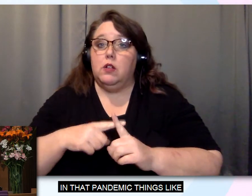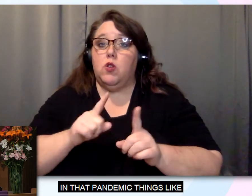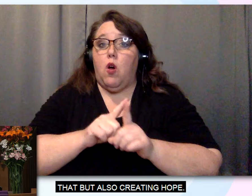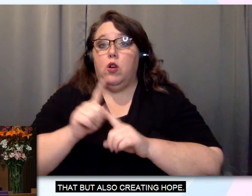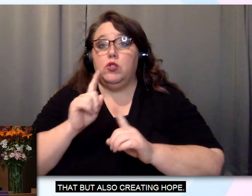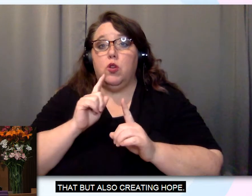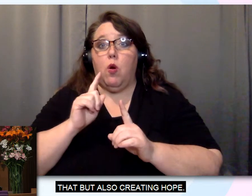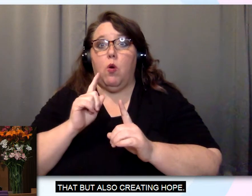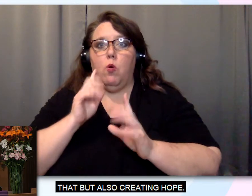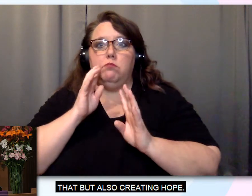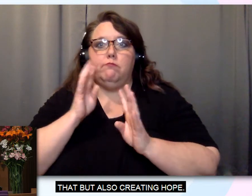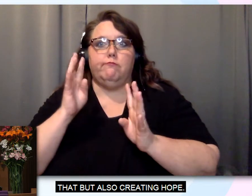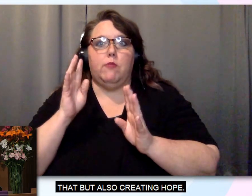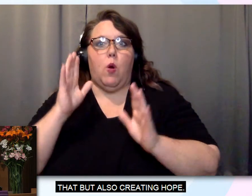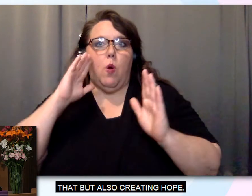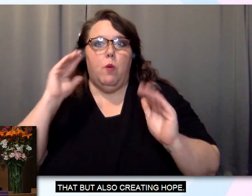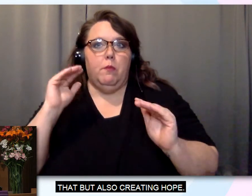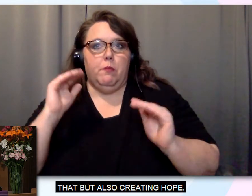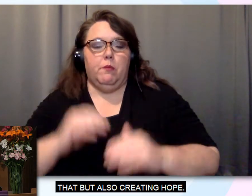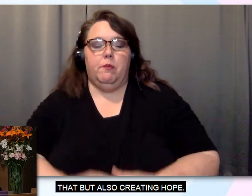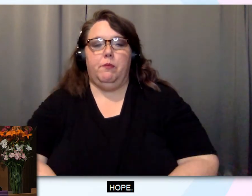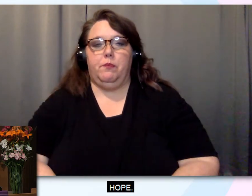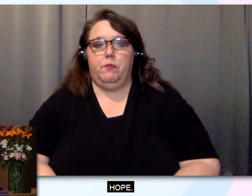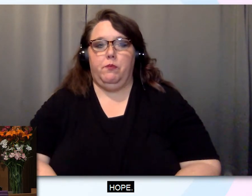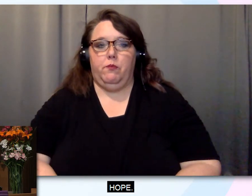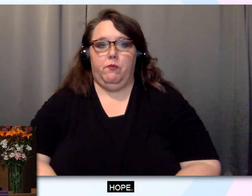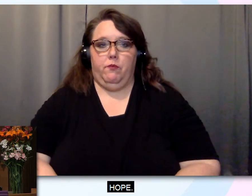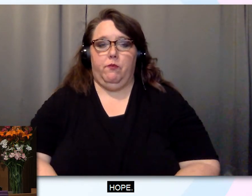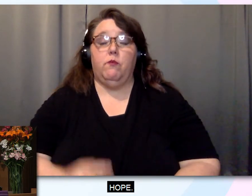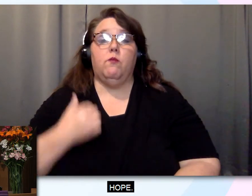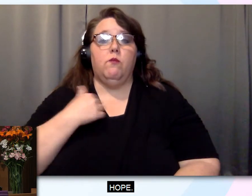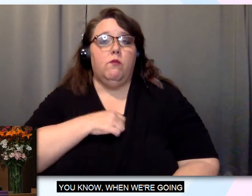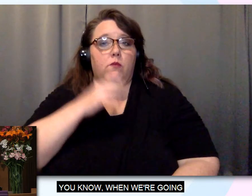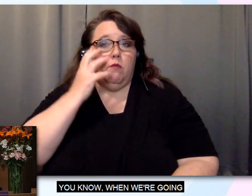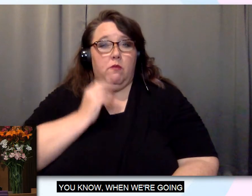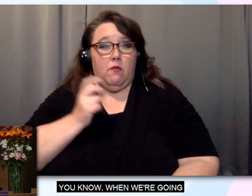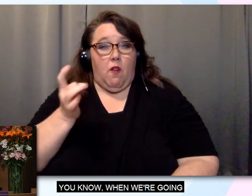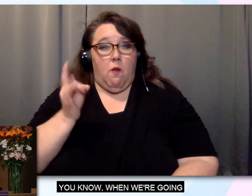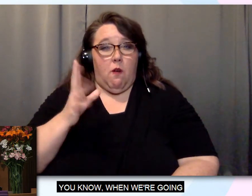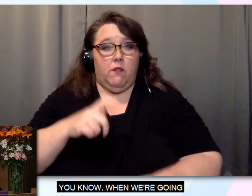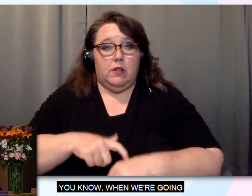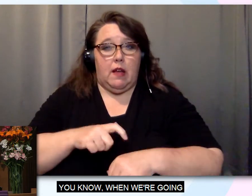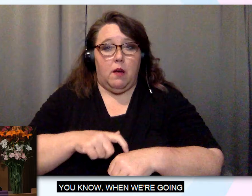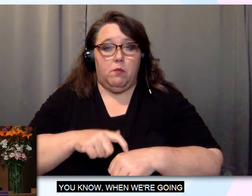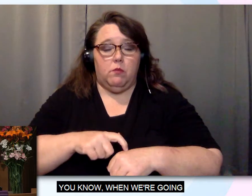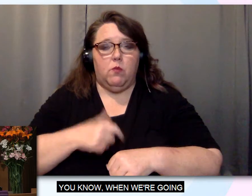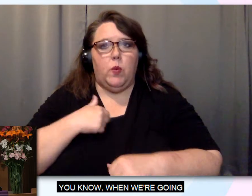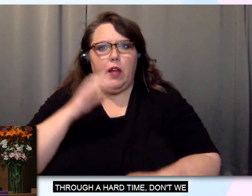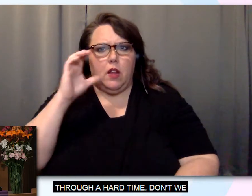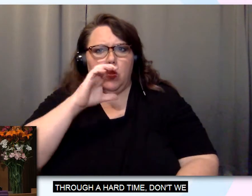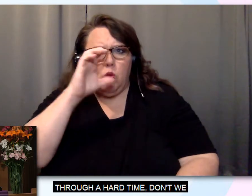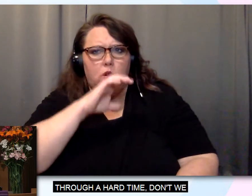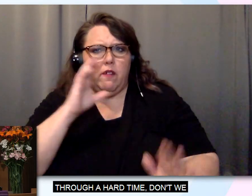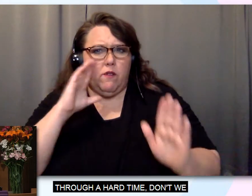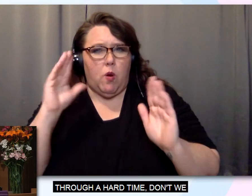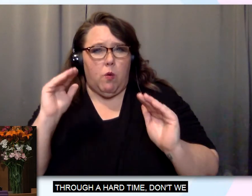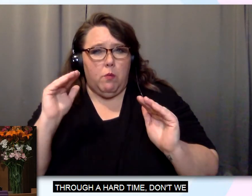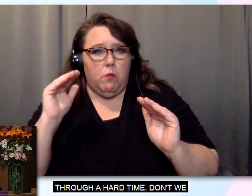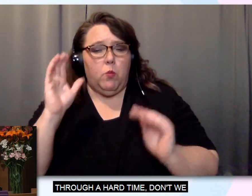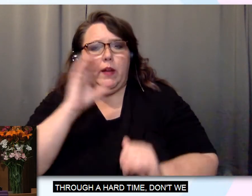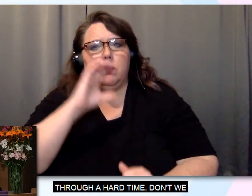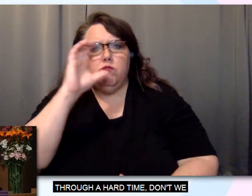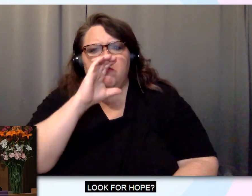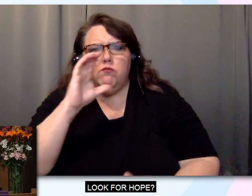also creating hope. Hope. You know, when we're going through a hard time, don't we look for